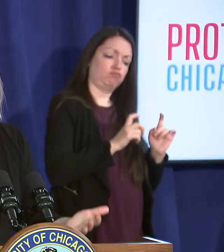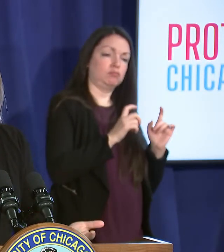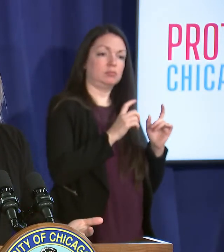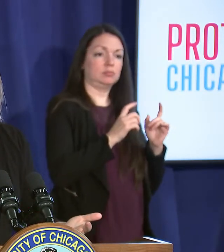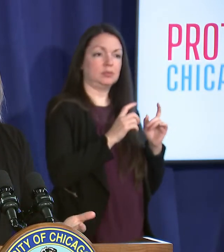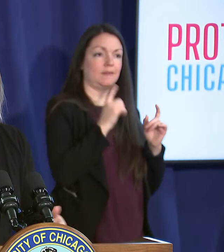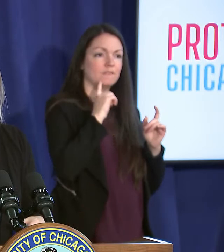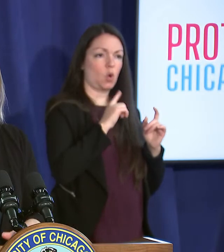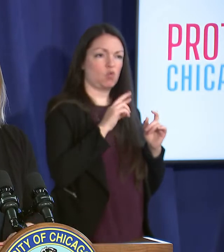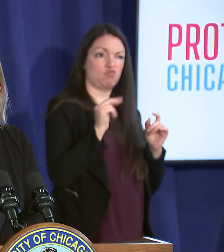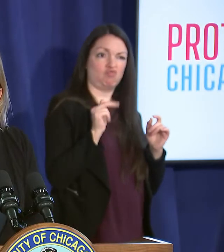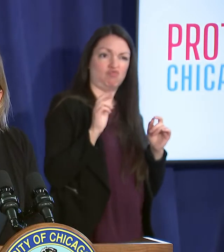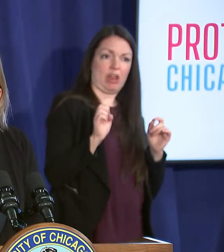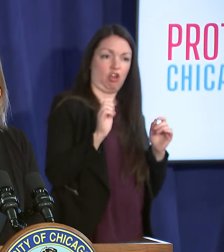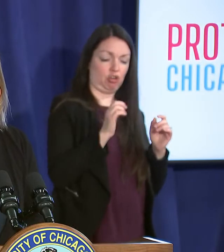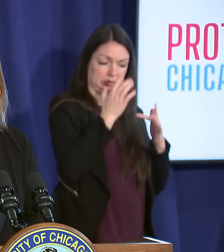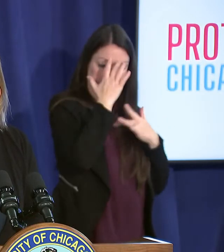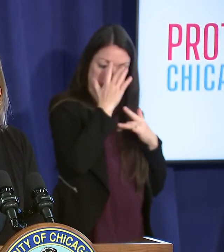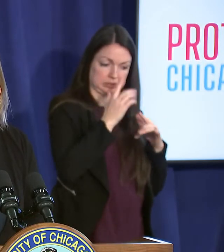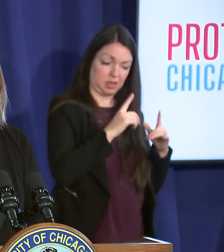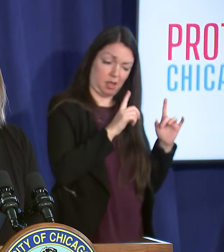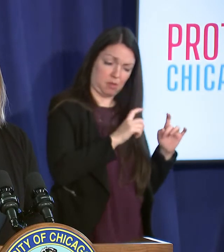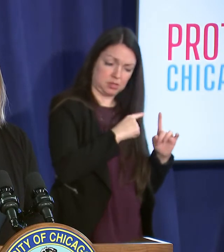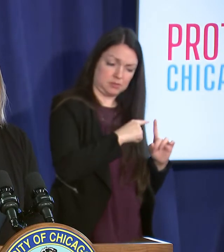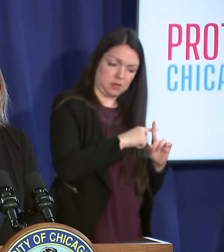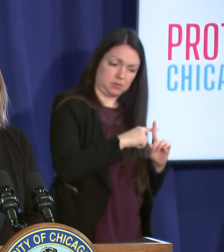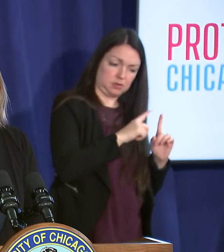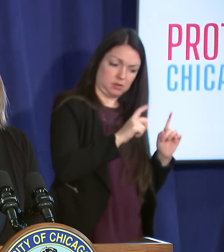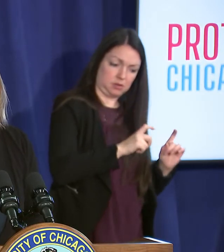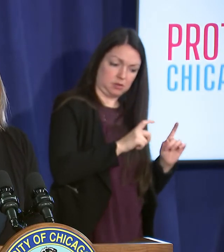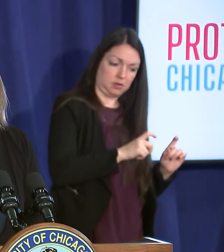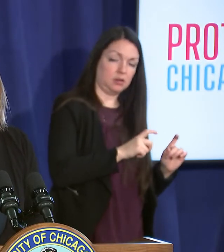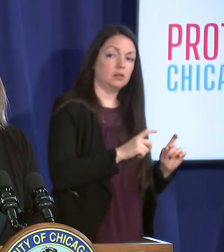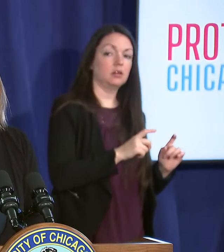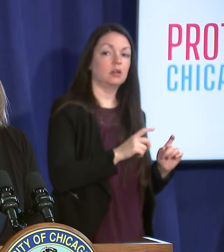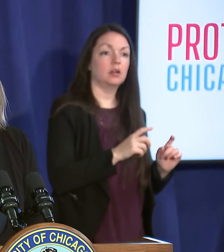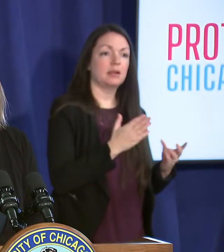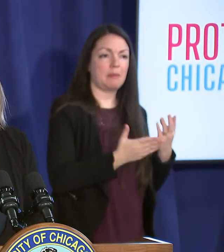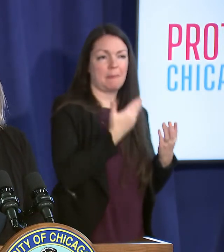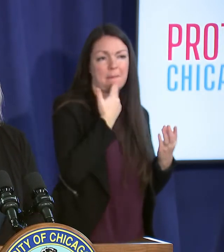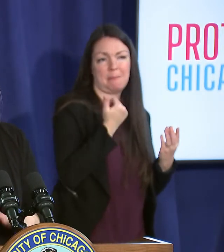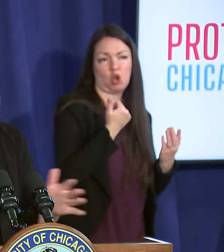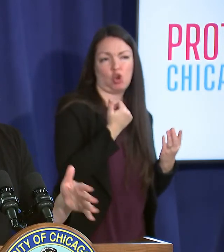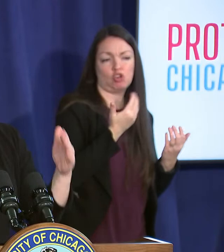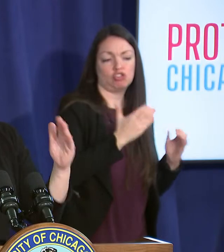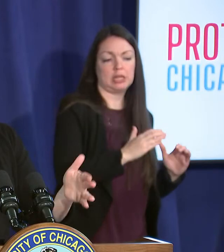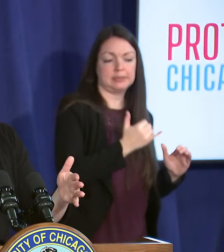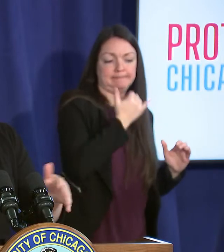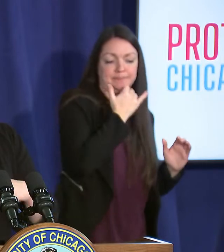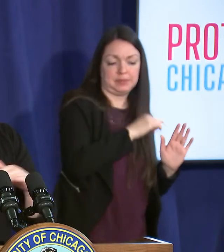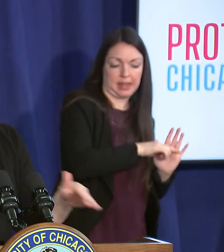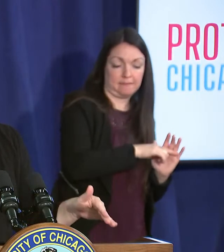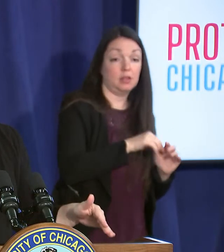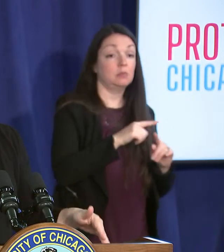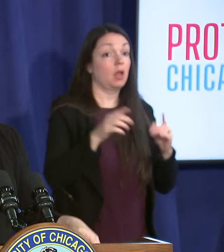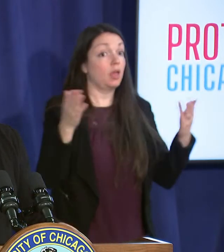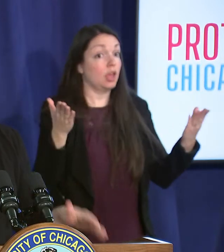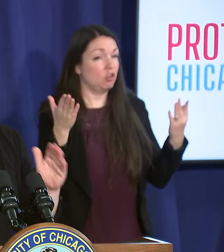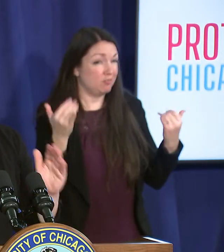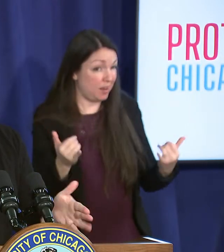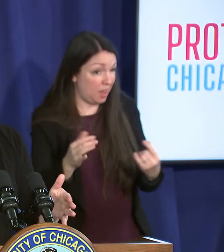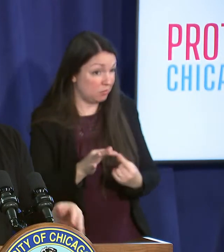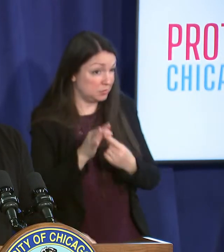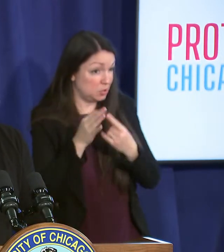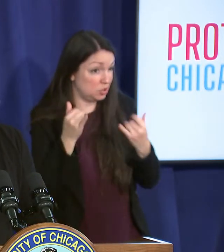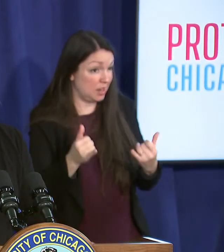for very rare diseases, and so a positive test might have a better chance of being negative. Here, a positive test, especially right now in